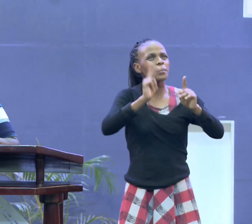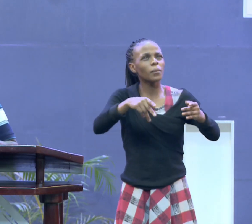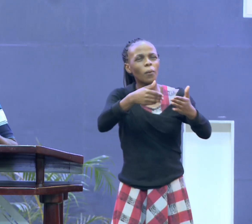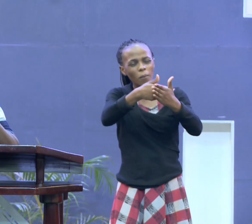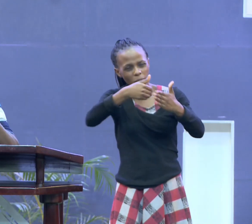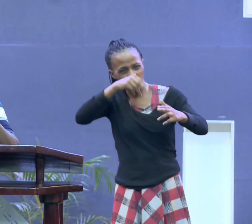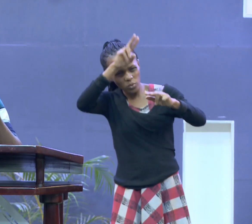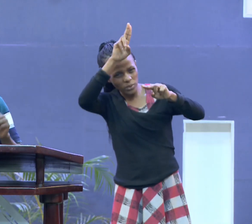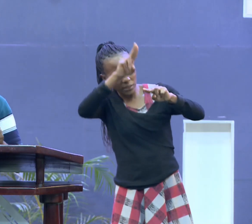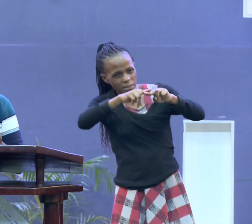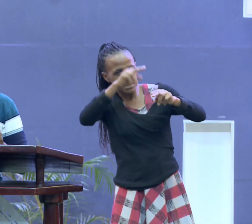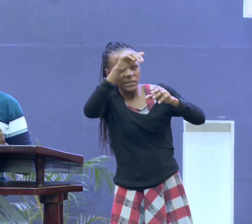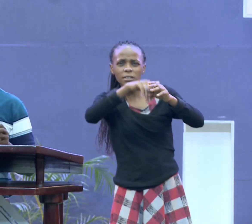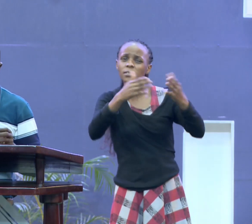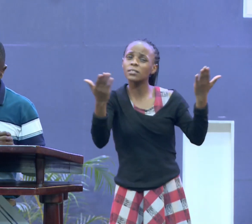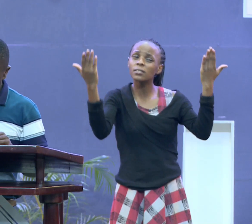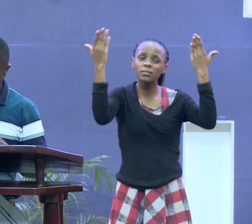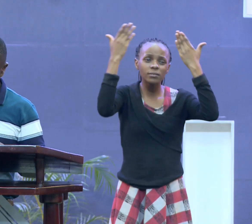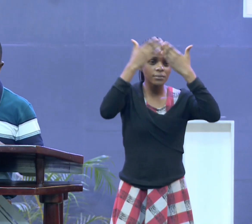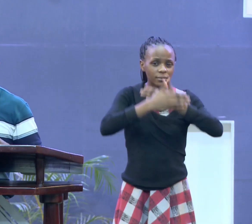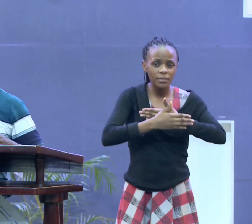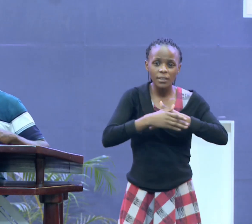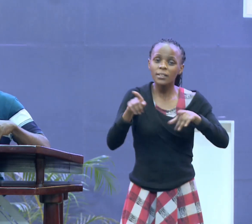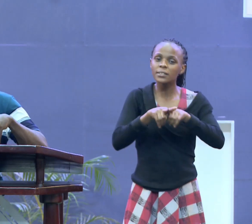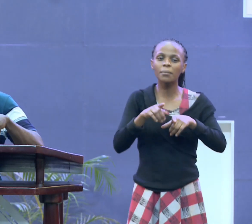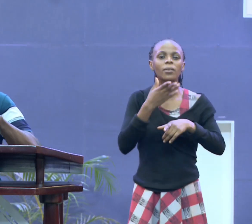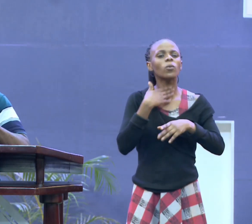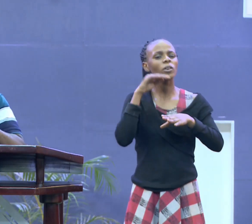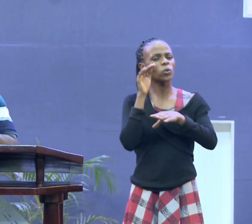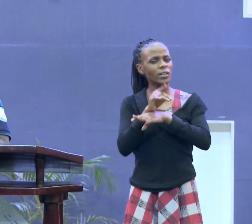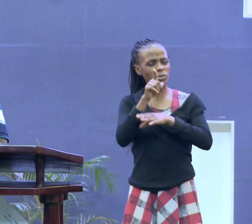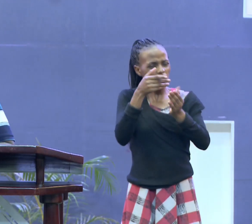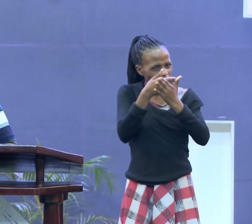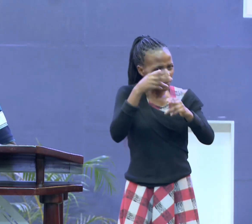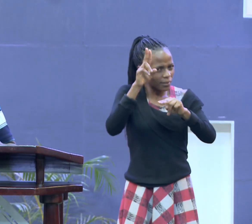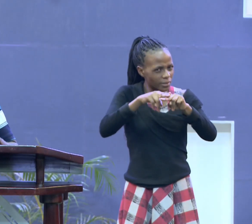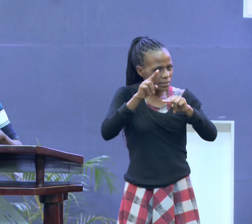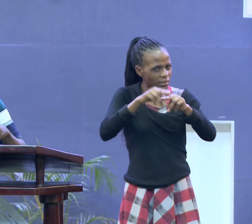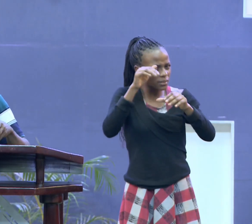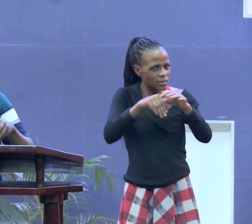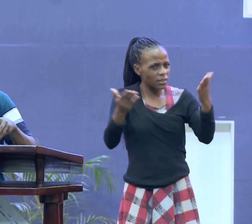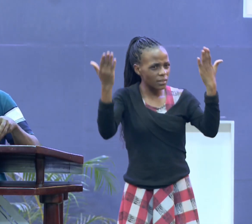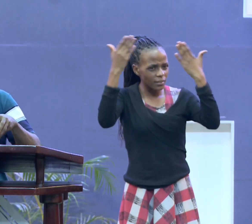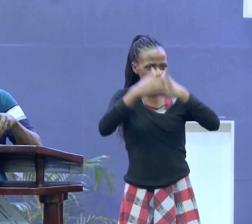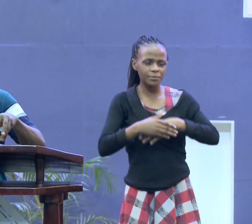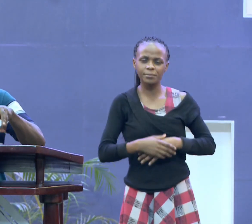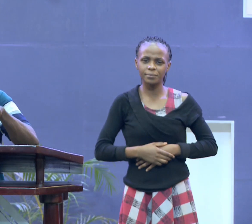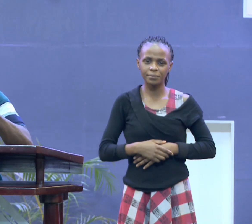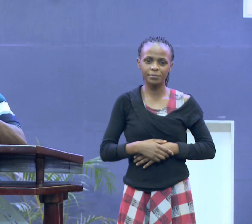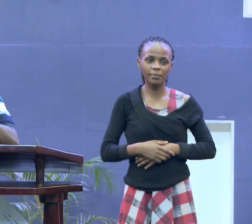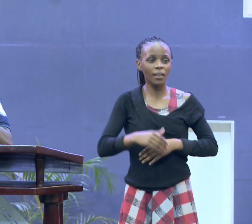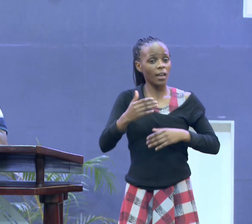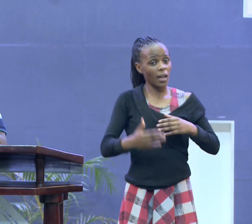kisikiza. Those people who used to dwell in darkness. Njagala kubuza, wali otuddeko mu kisikiza? I want to inquire, have you ever dwelt in darkness?